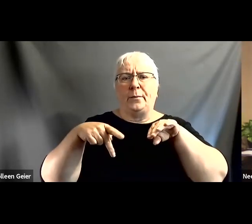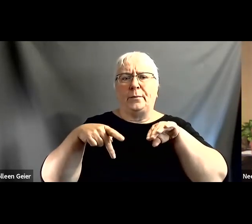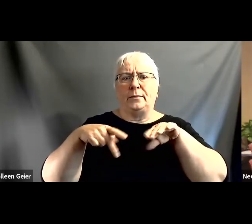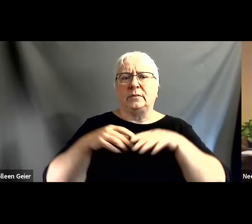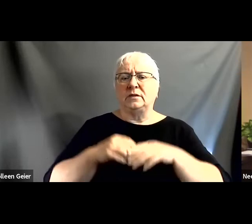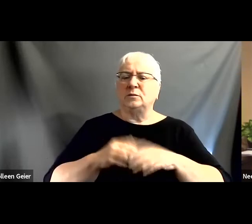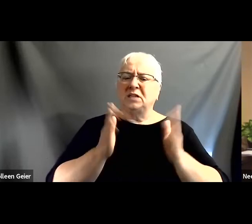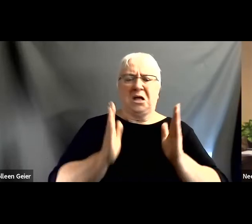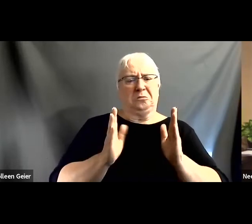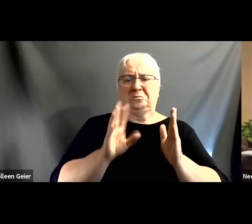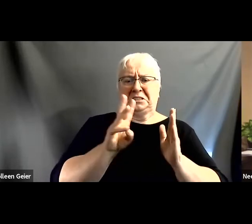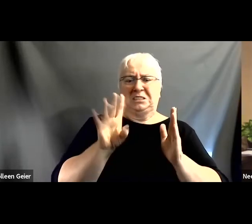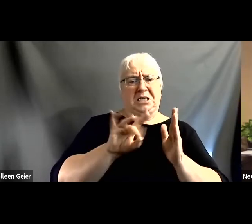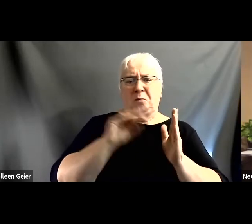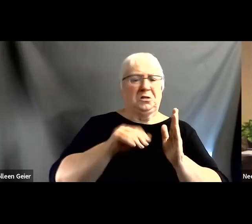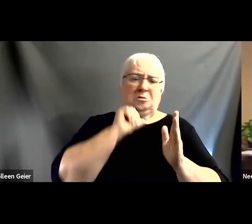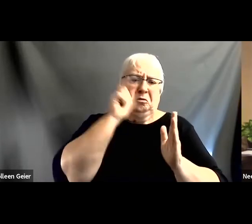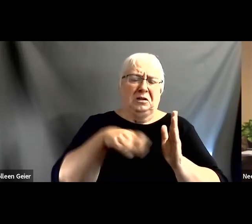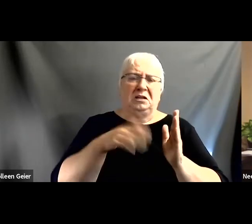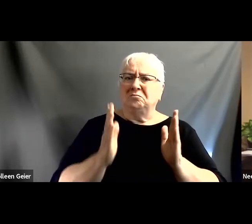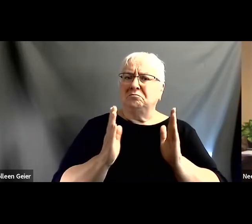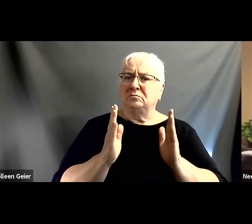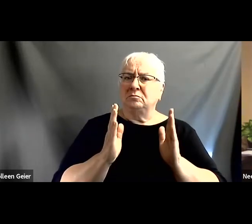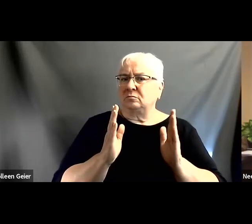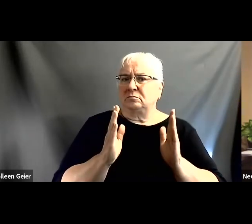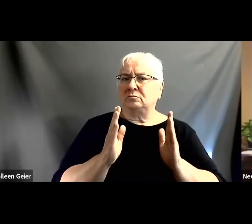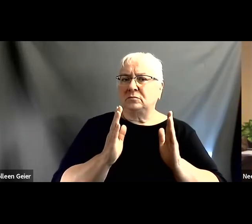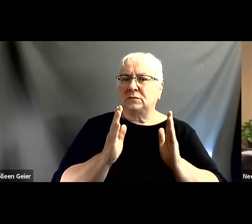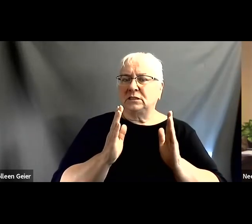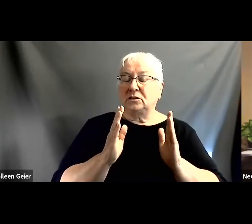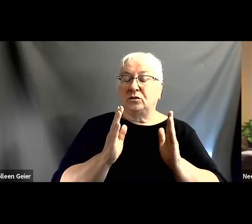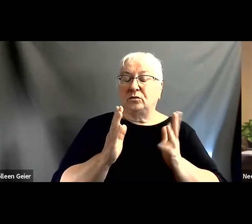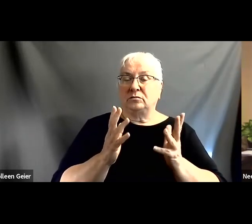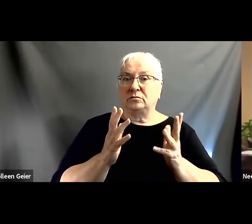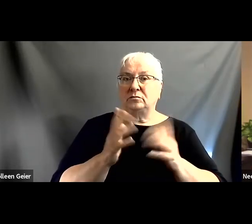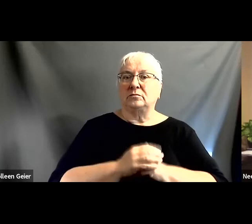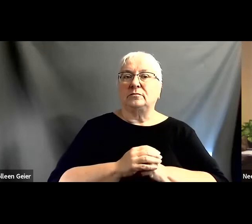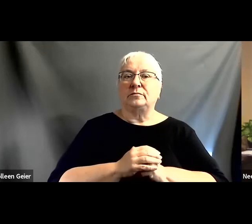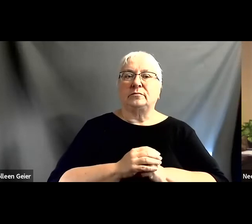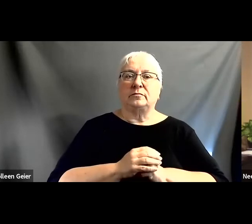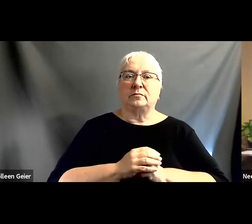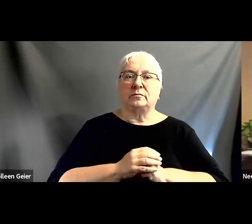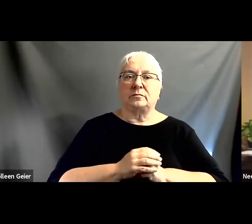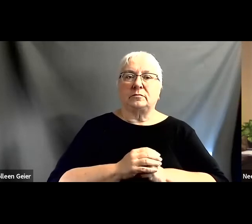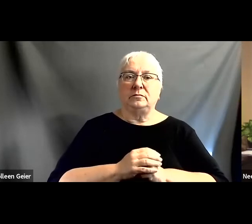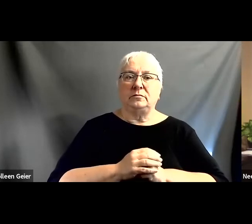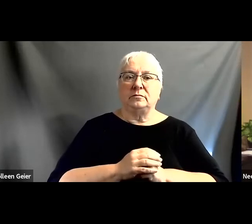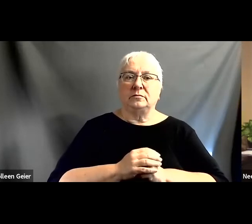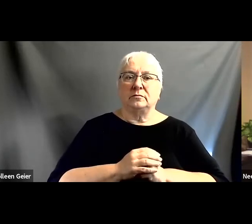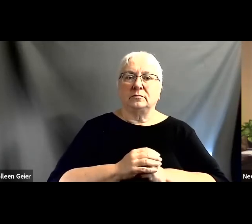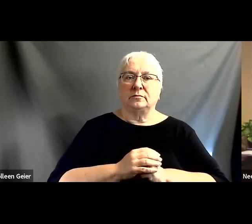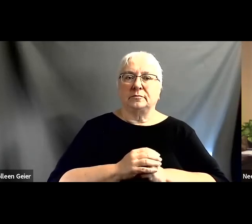the 68%. So what is the most, the least that we can do? So what that creates